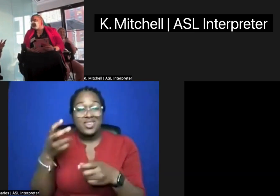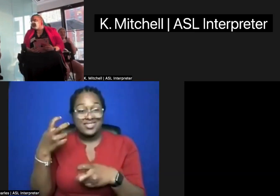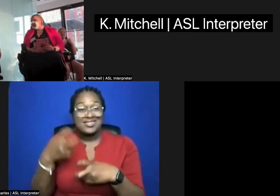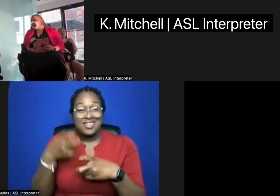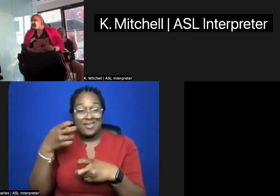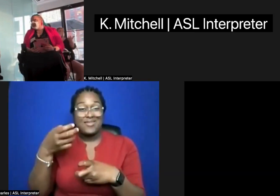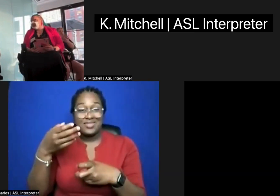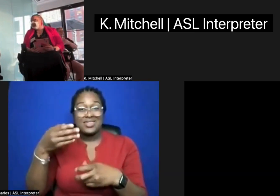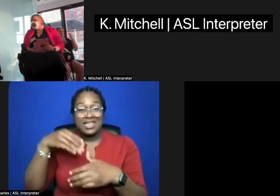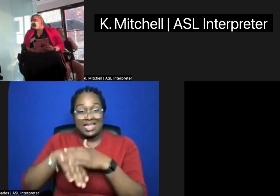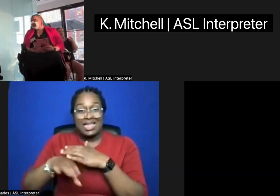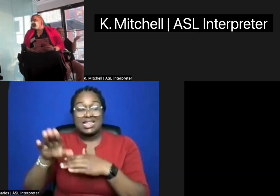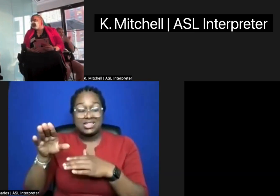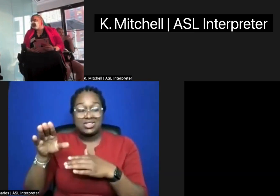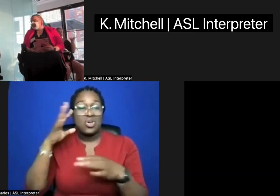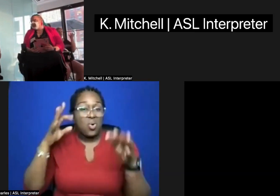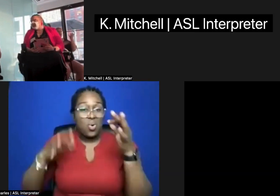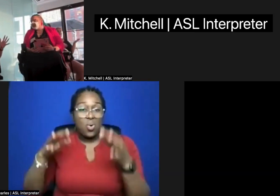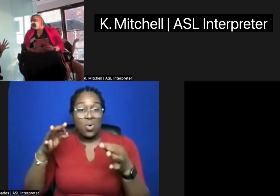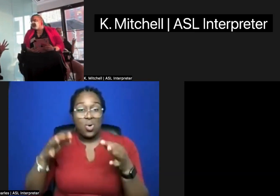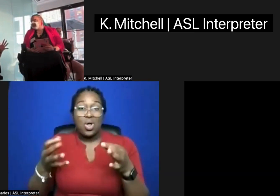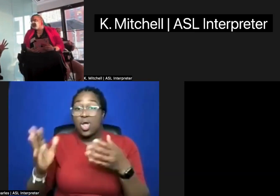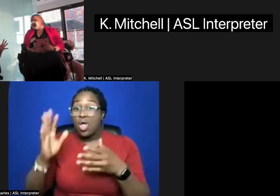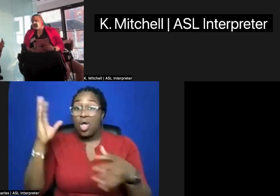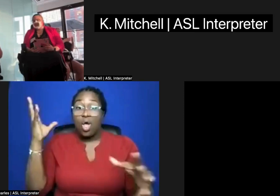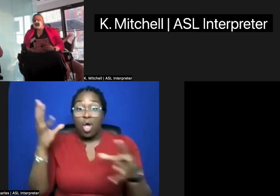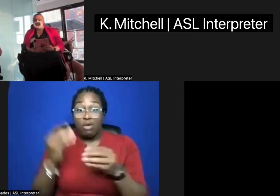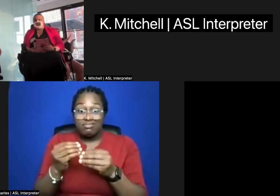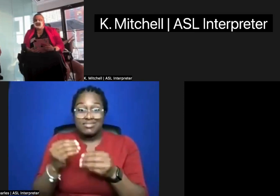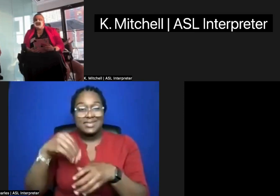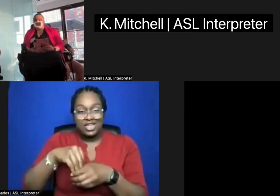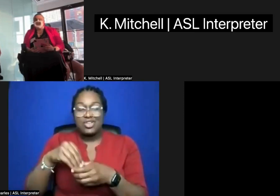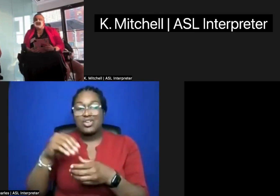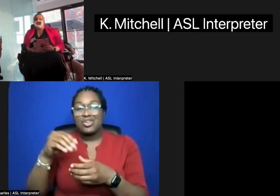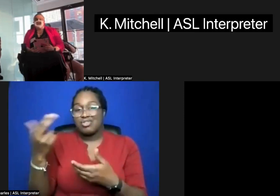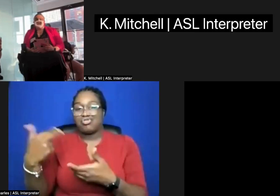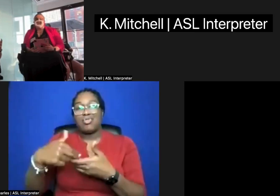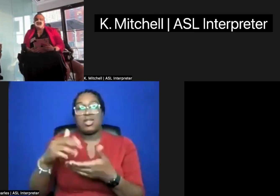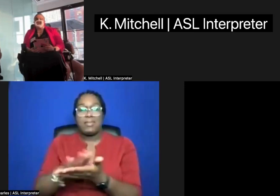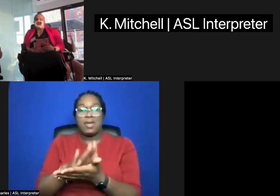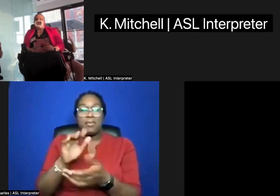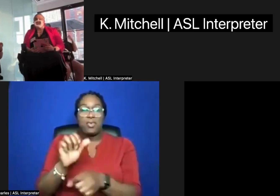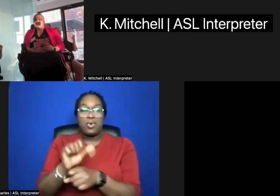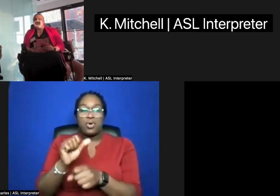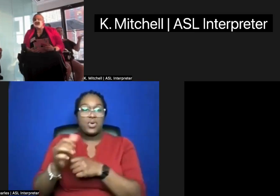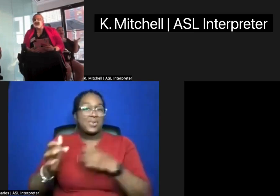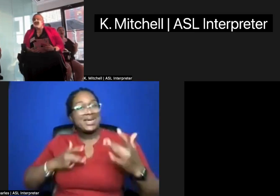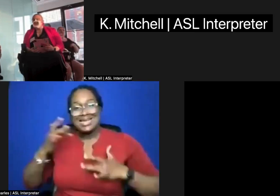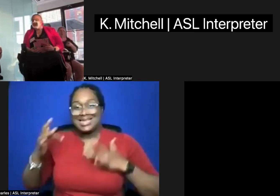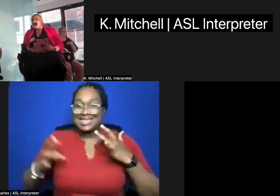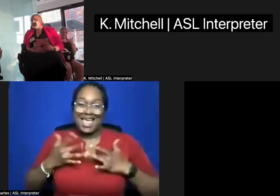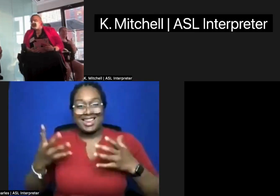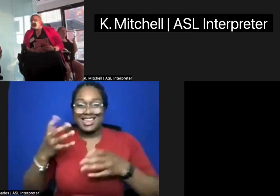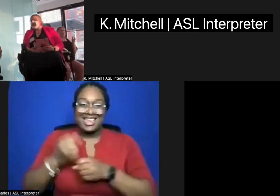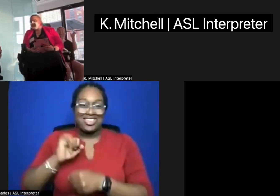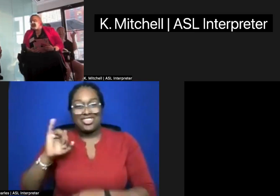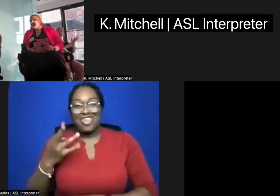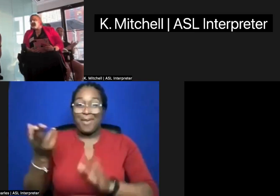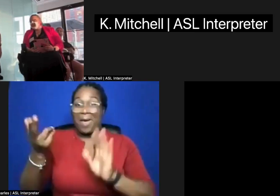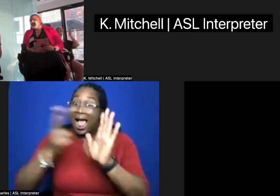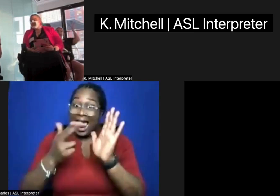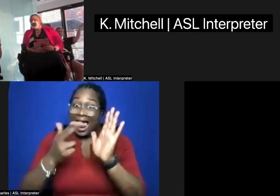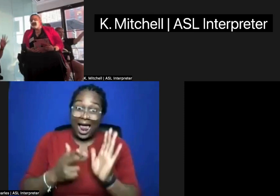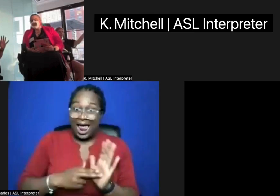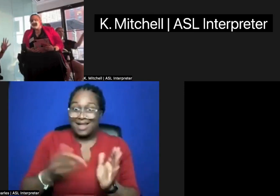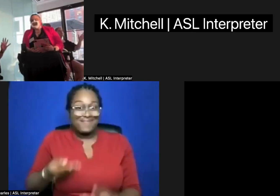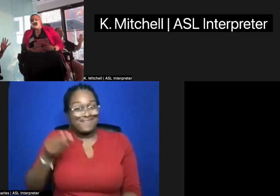that is probably in your onboarding paperwork that we never look at because we're all excited to have the job and we want to sign everything really quick and turn it in.